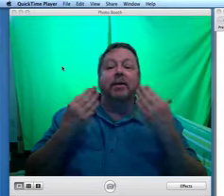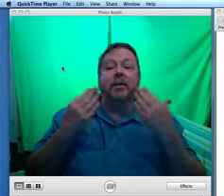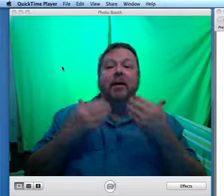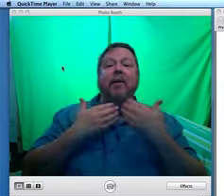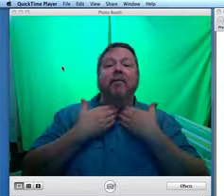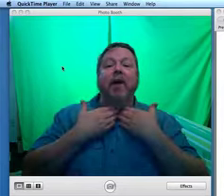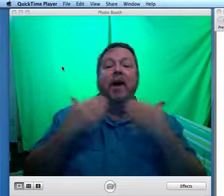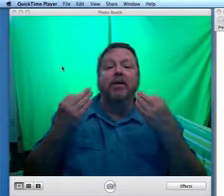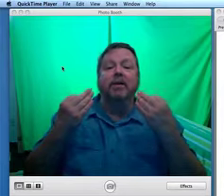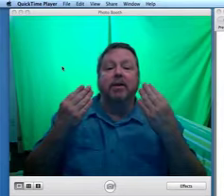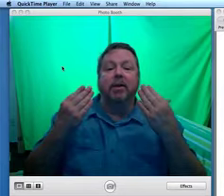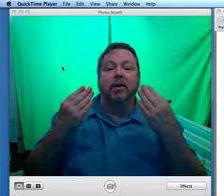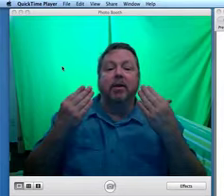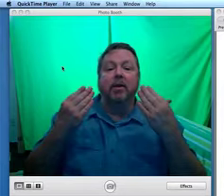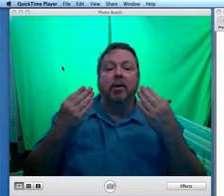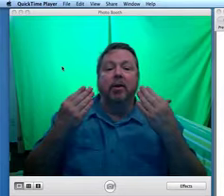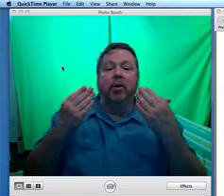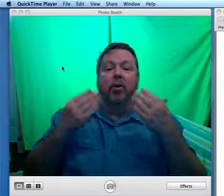fist, fast.